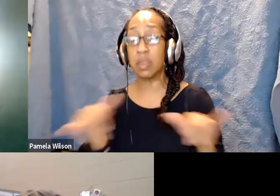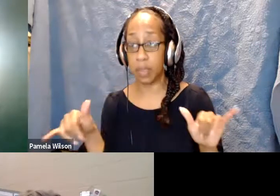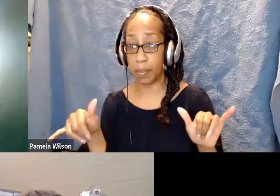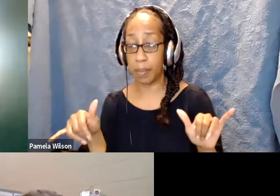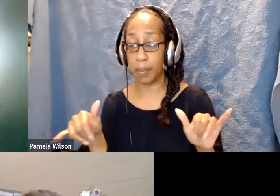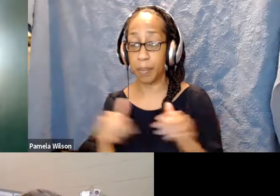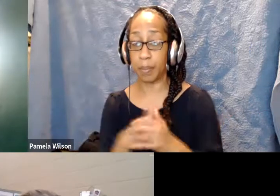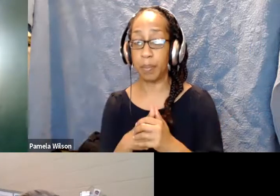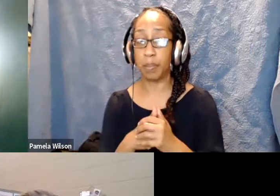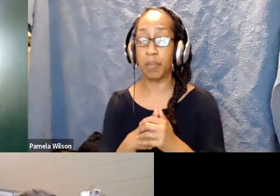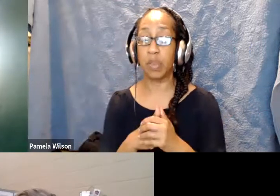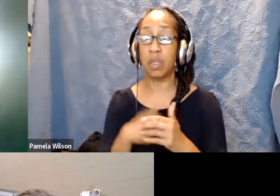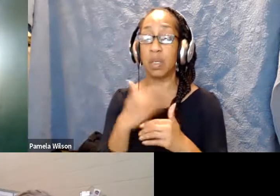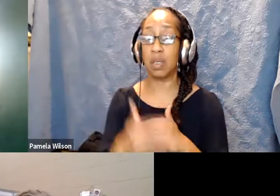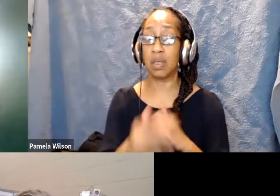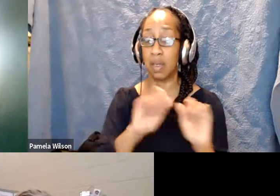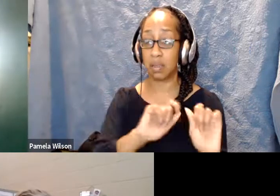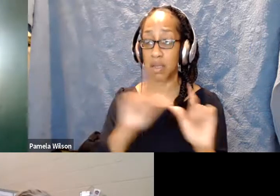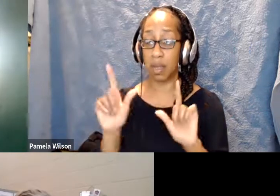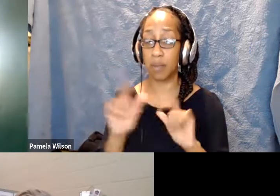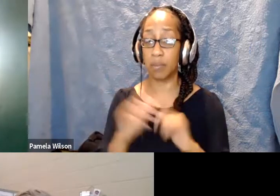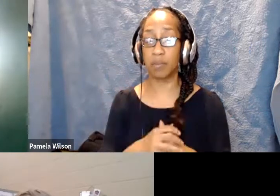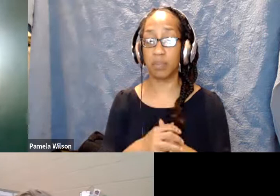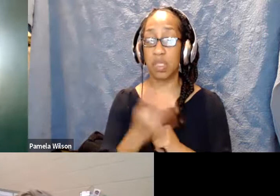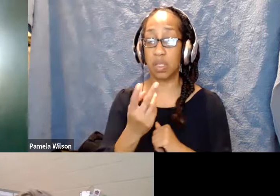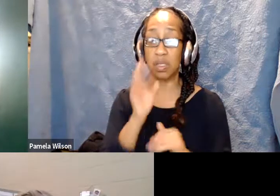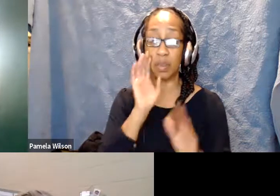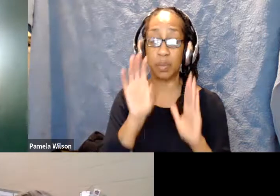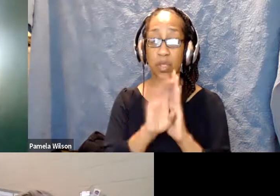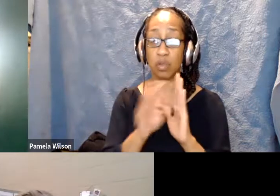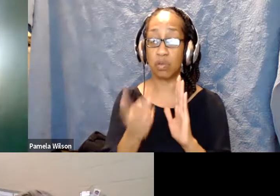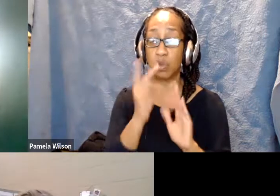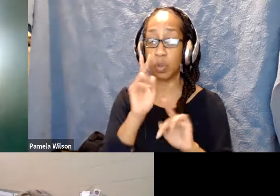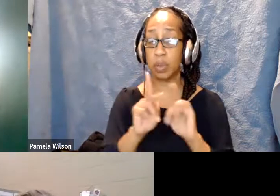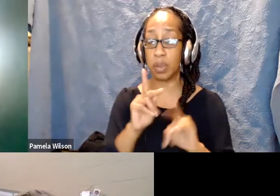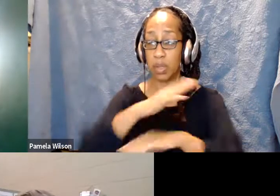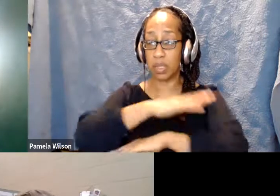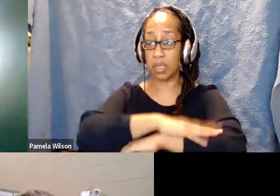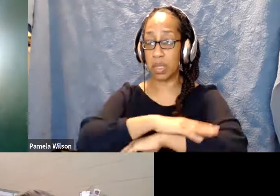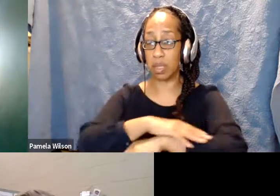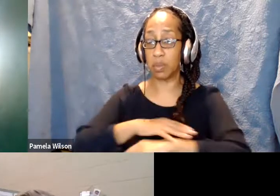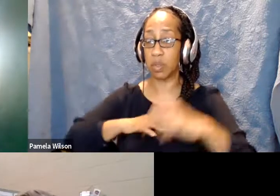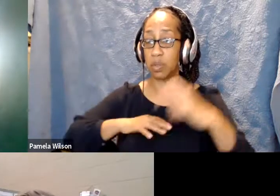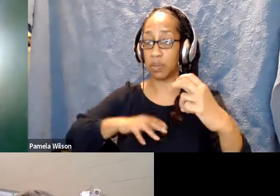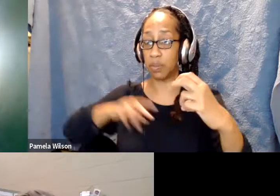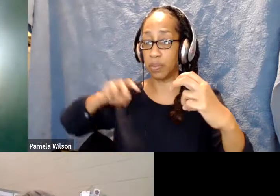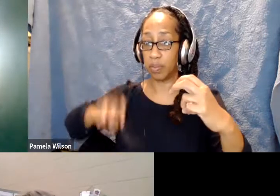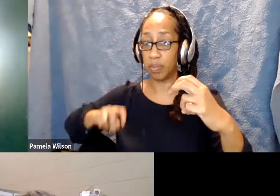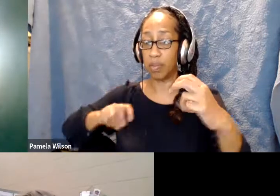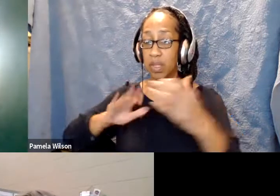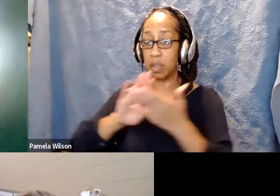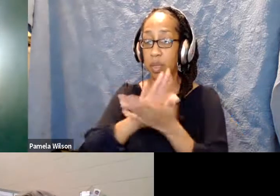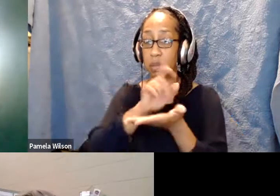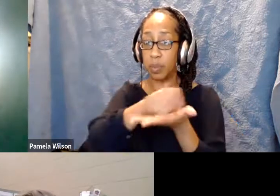And next slide, please. There's 2 individuals sitting at a table. Looks like they're writing on a paper.